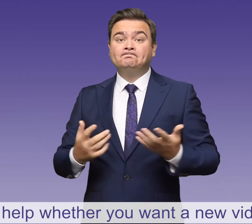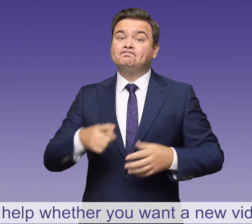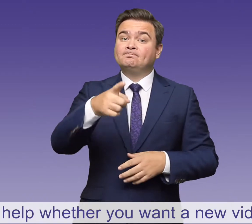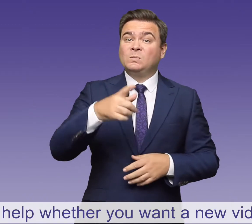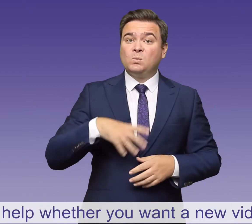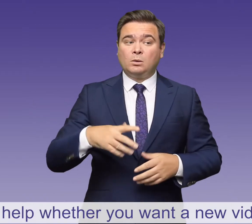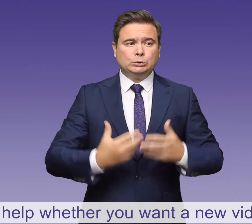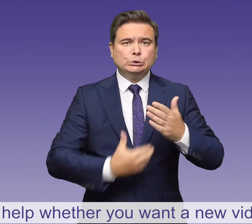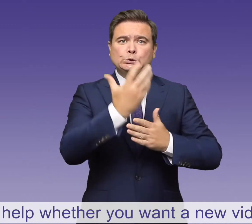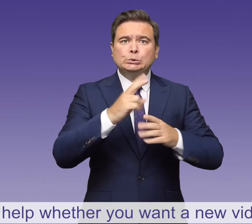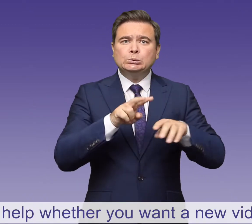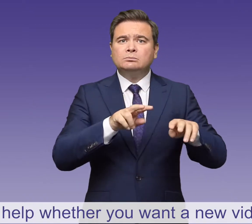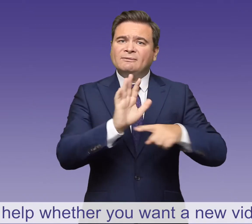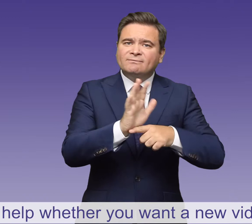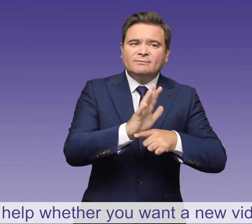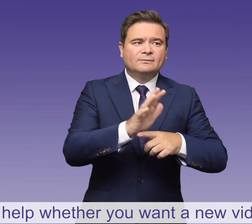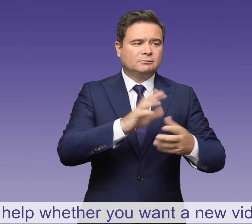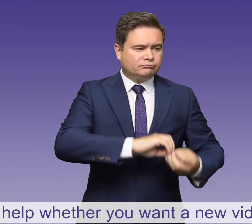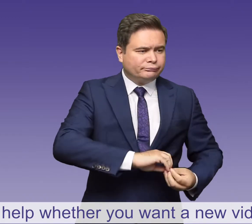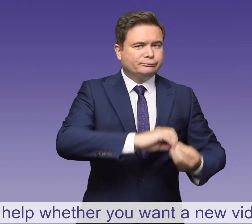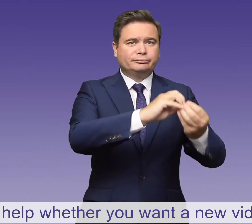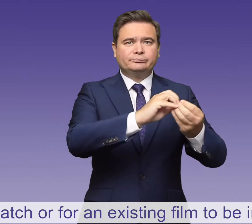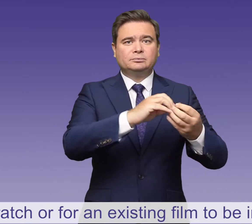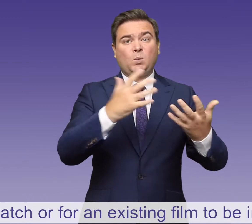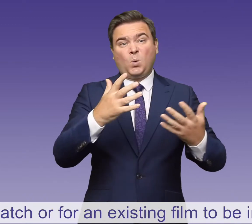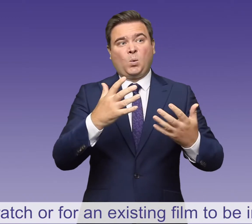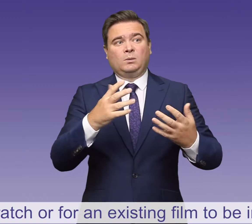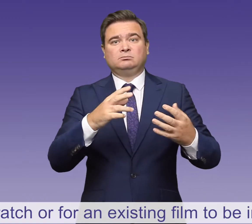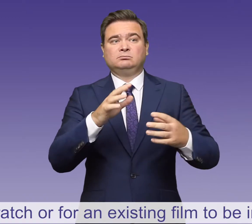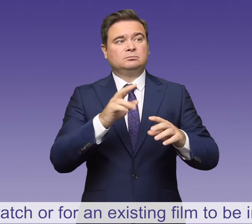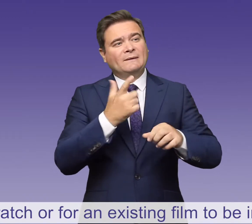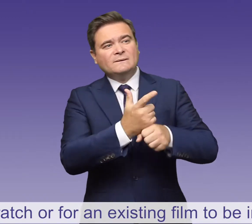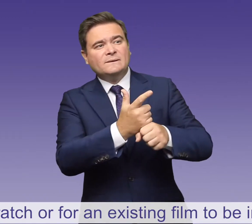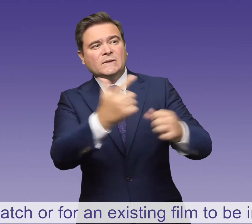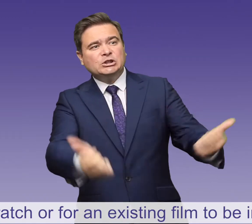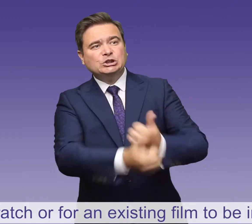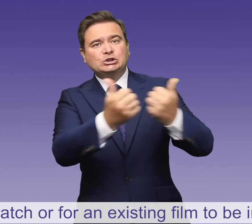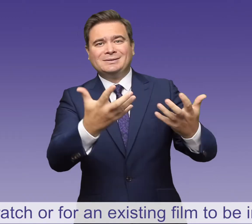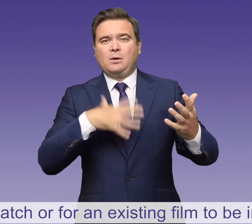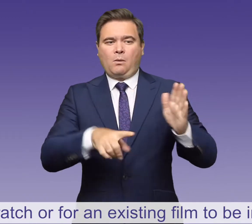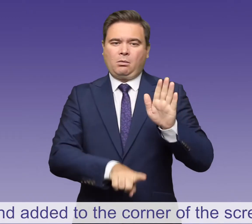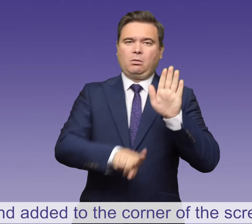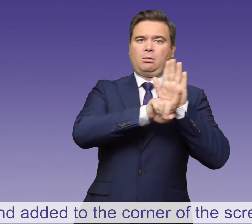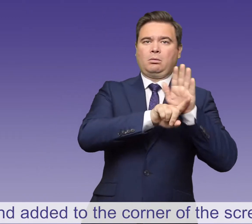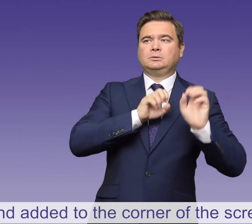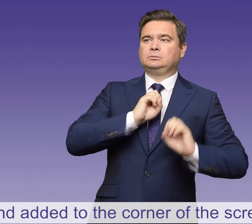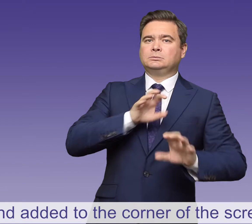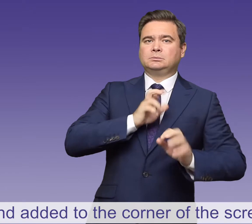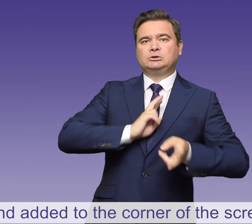We can help whether you want a new video making from scratch or for an existing film to be interpreted and added to the corner of the